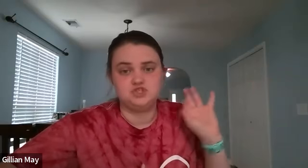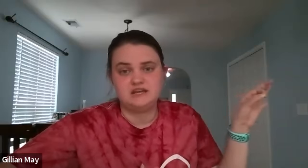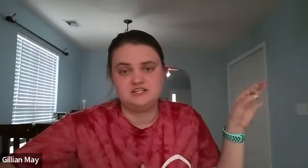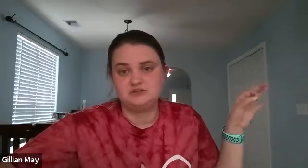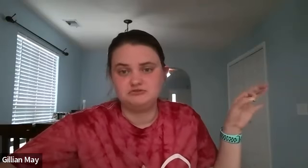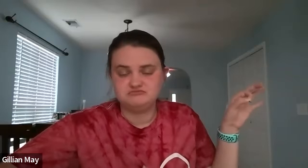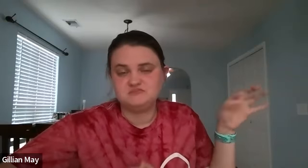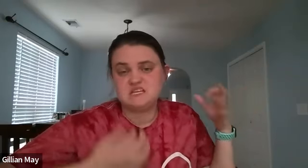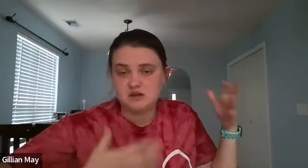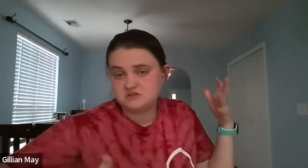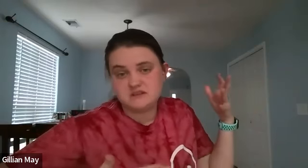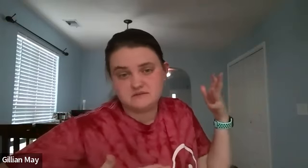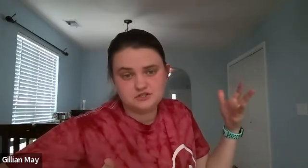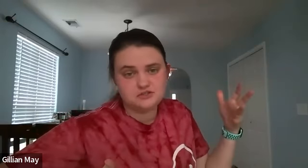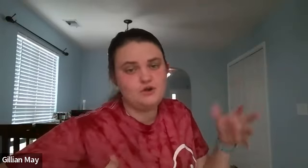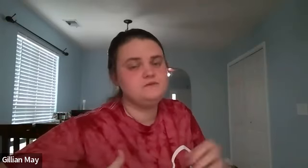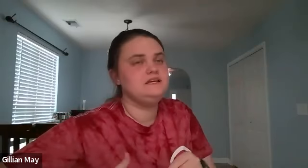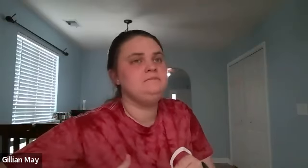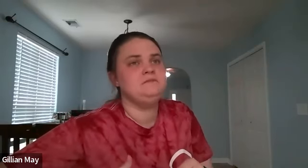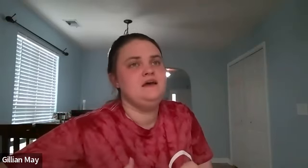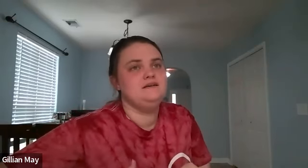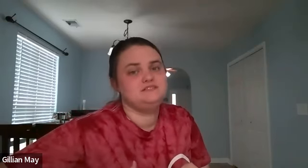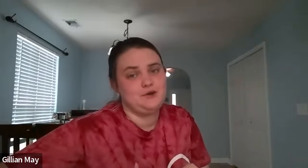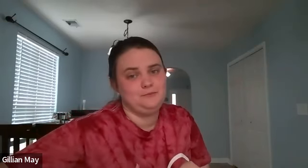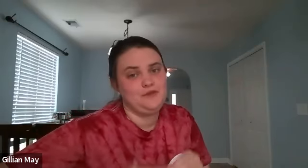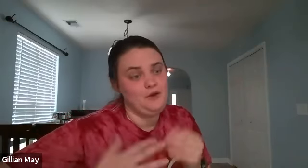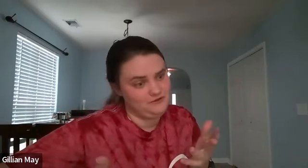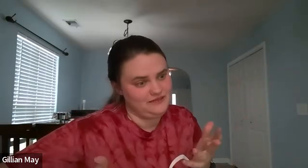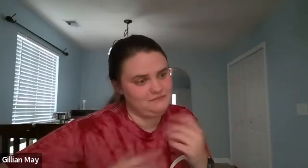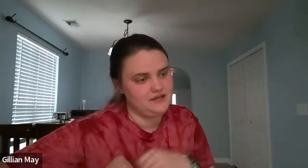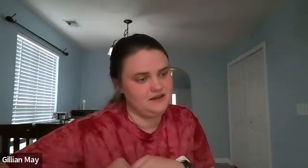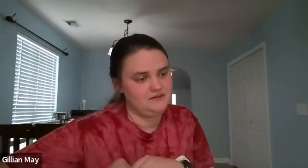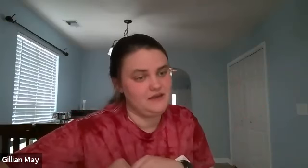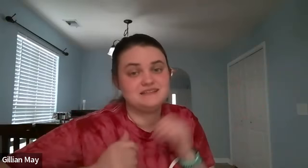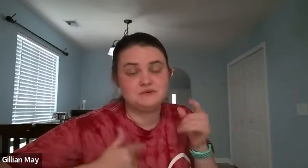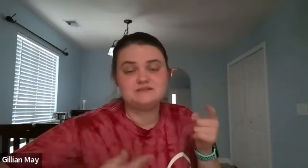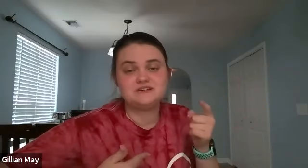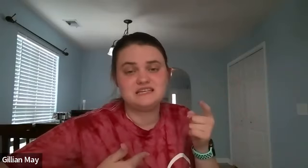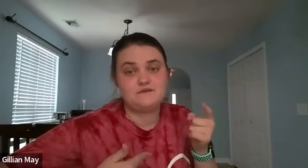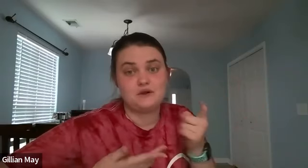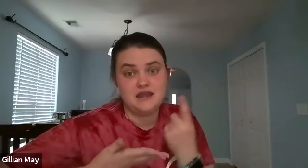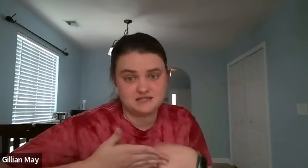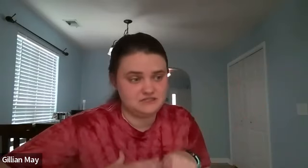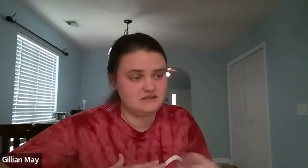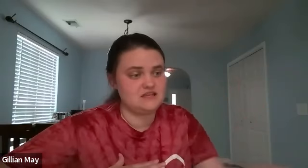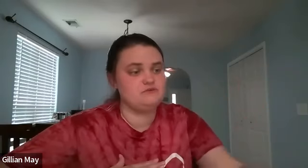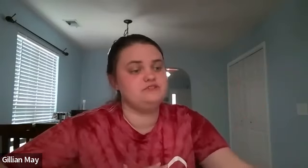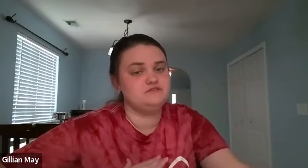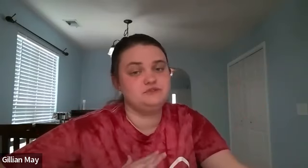try to see about doing in the future, hopefully. So hopefully, but as what I was going to say for next week's class, what we'll do is we'll do